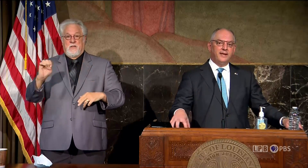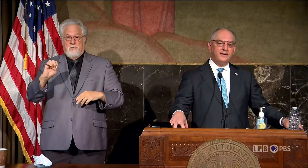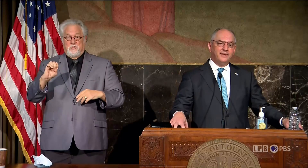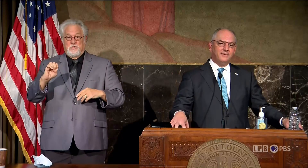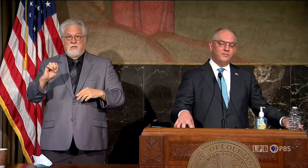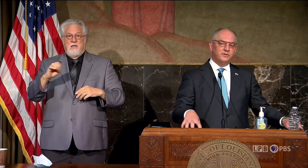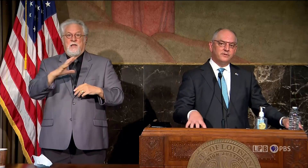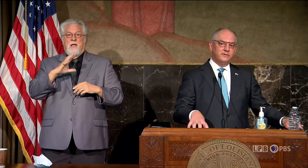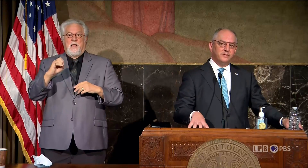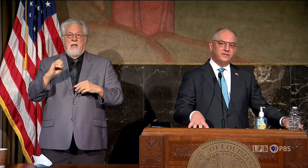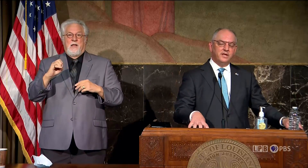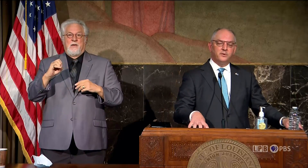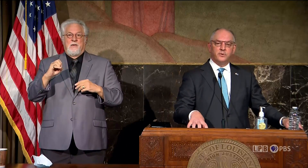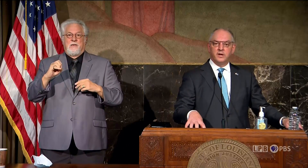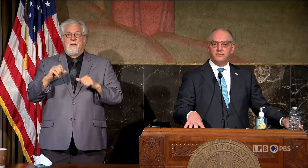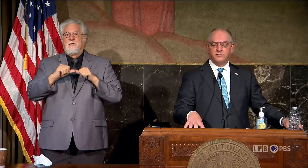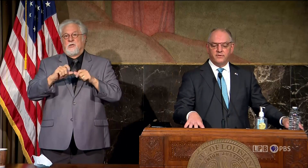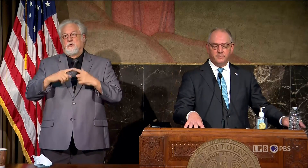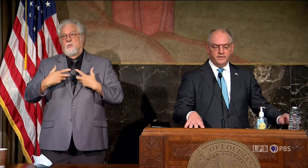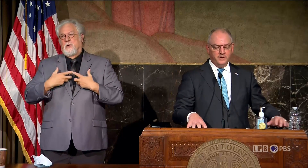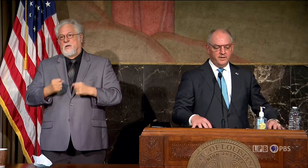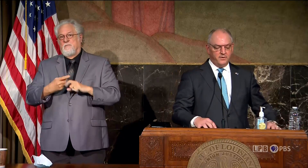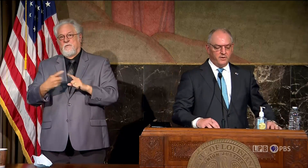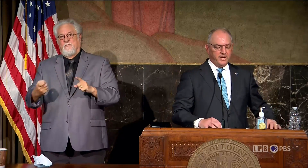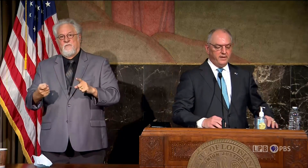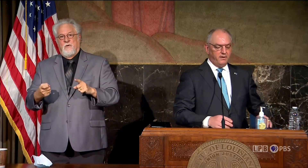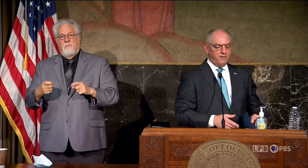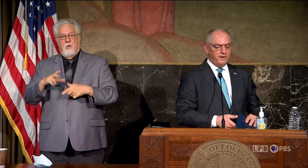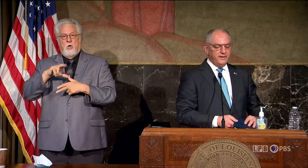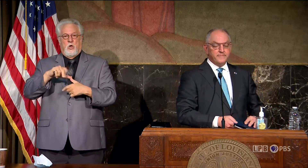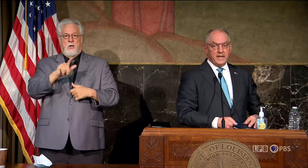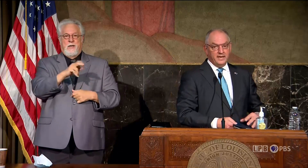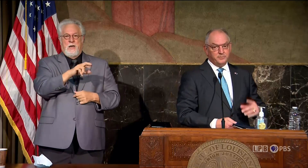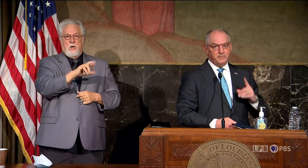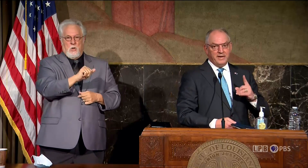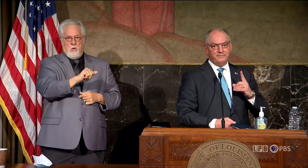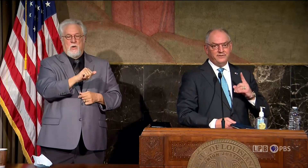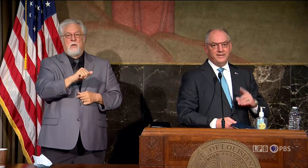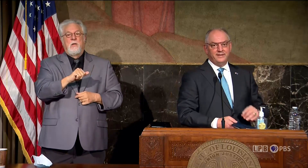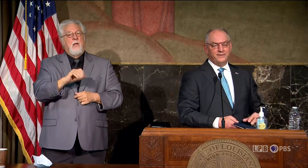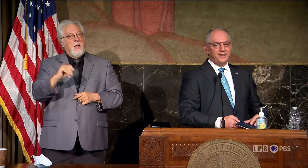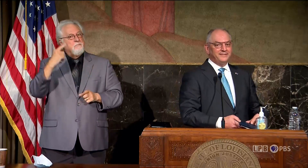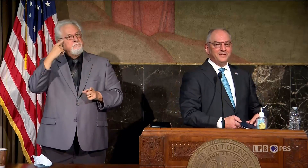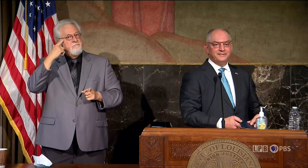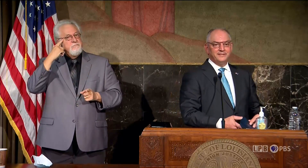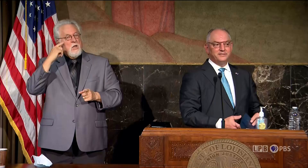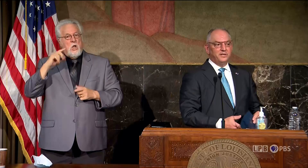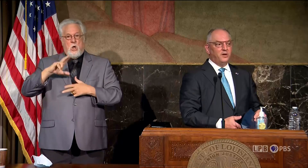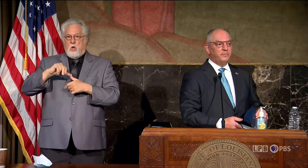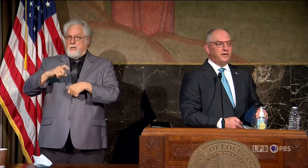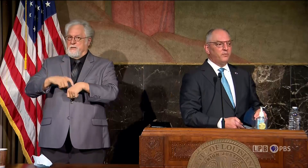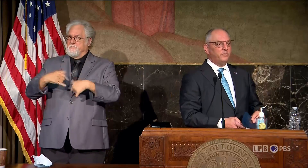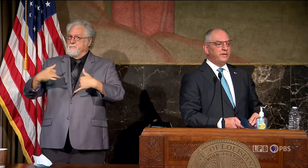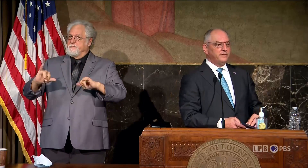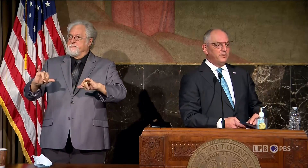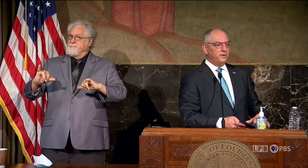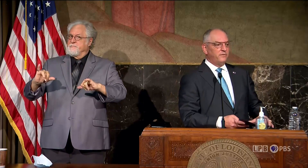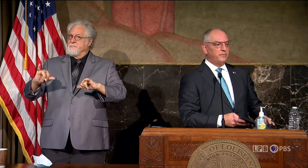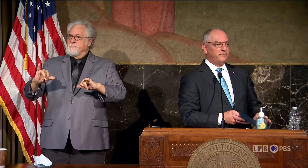COVID and continue to recover from Hurricane Laura. And let's be mindful that hurricane season is still open,